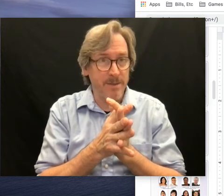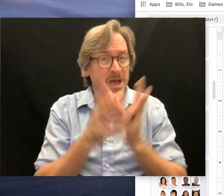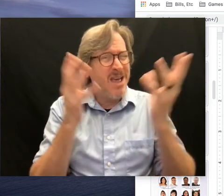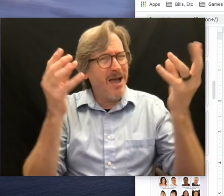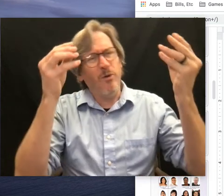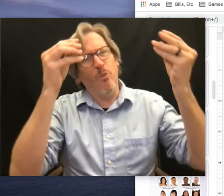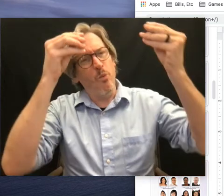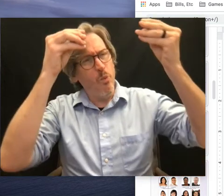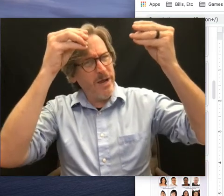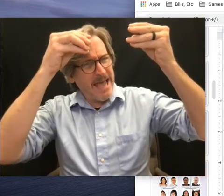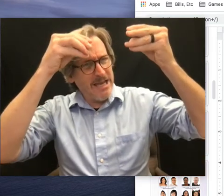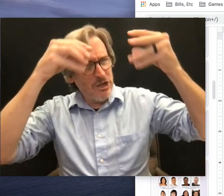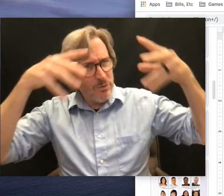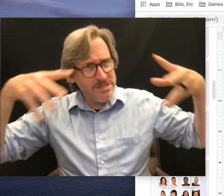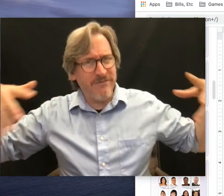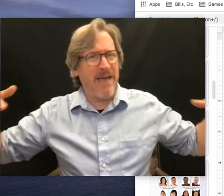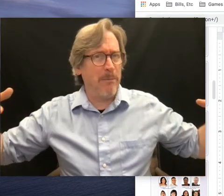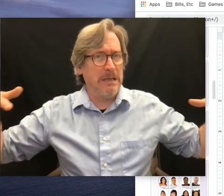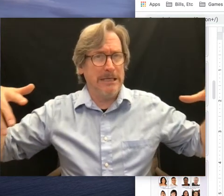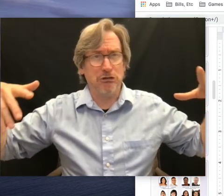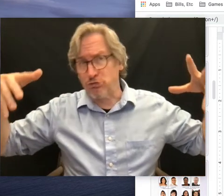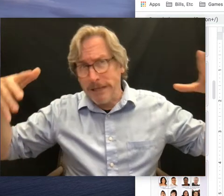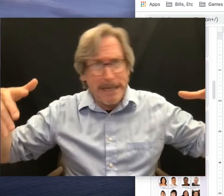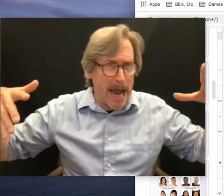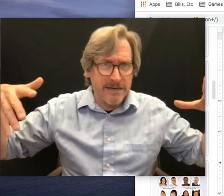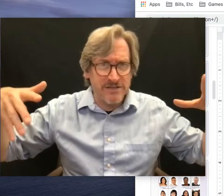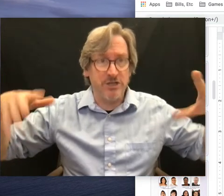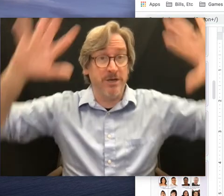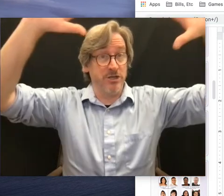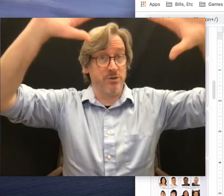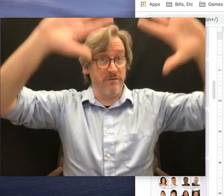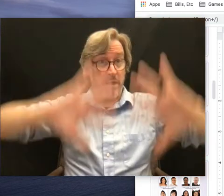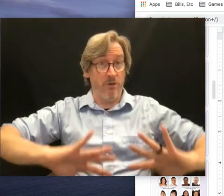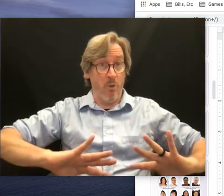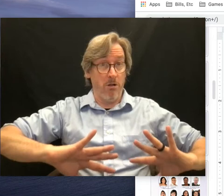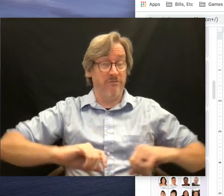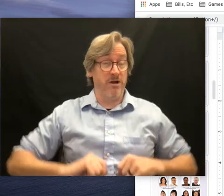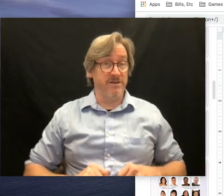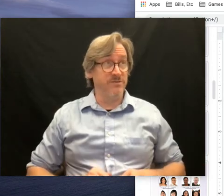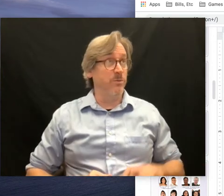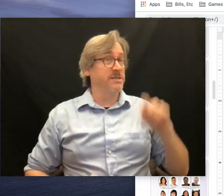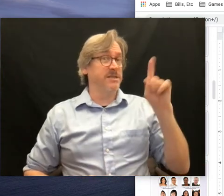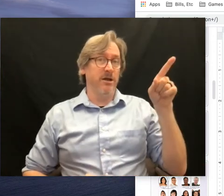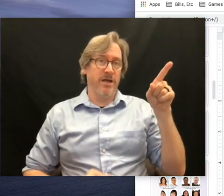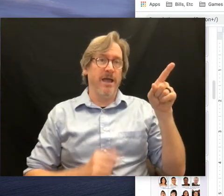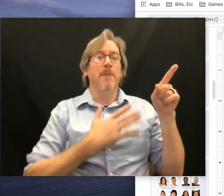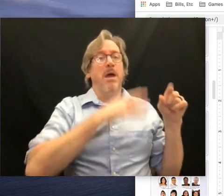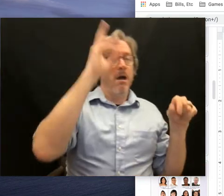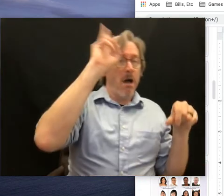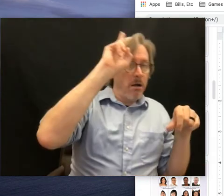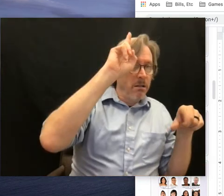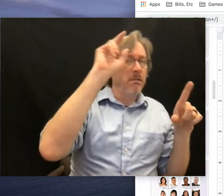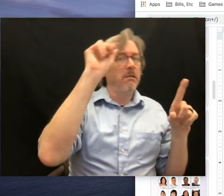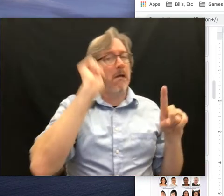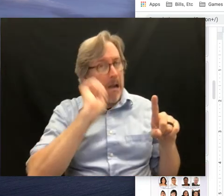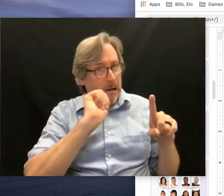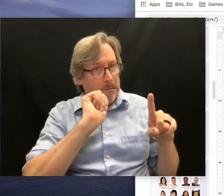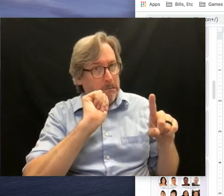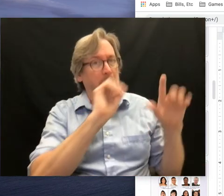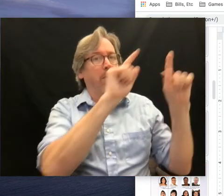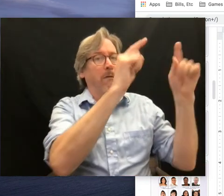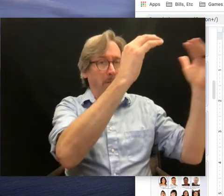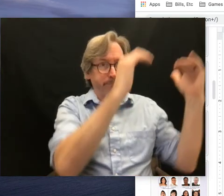describe them. We can use a family tree kind of situation sort of on the wall in front of us if we want to say, okay,